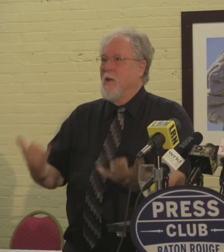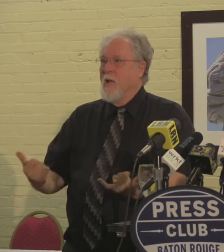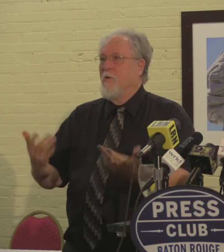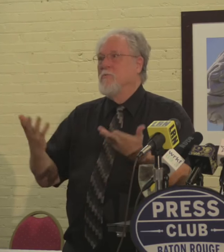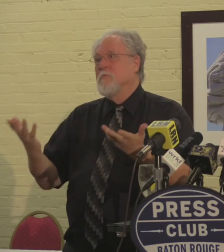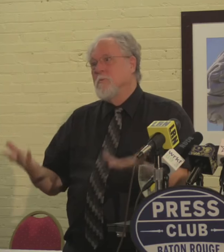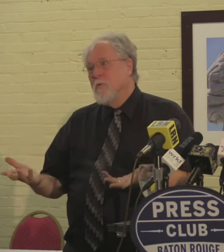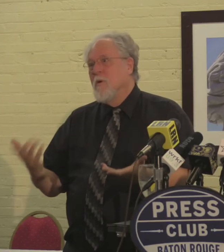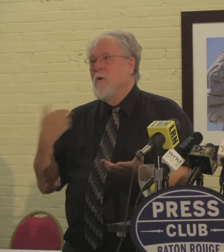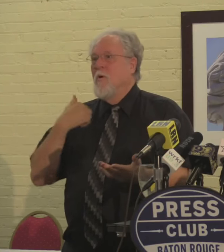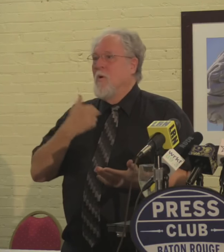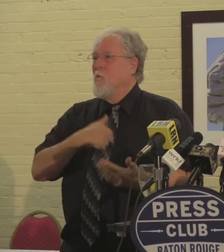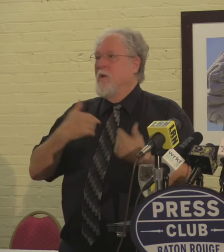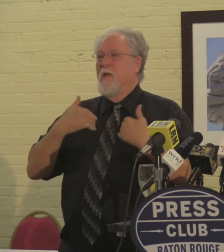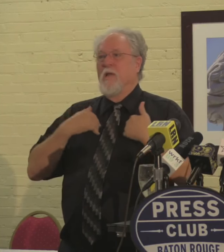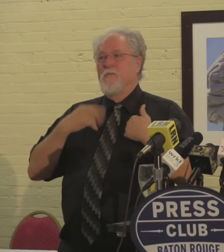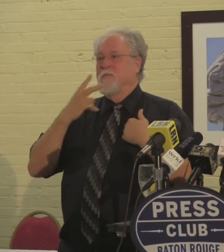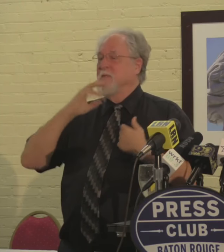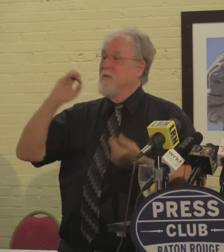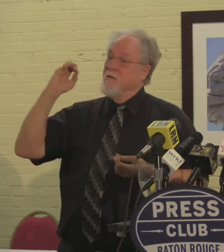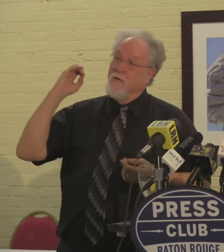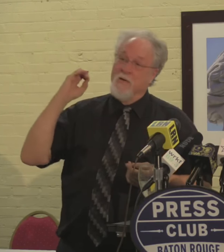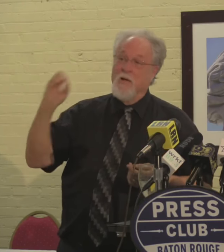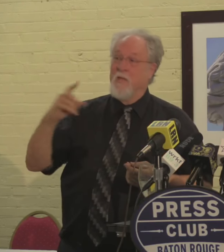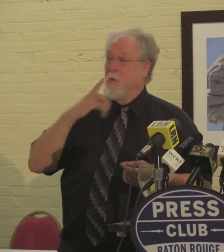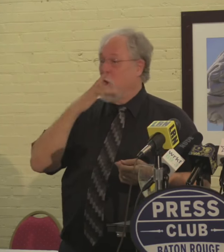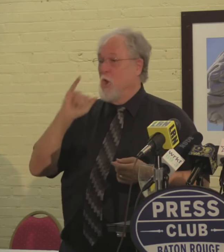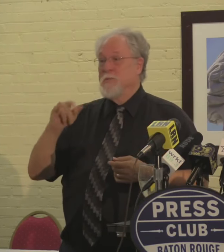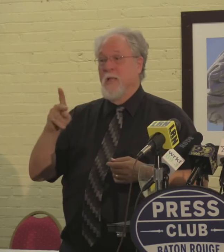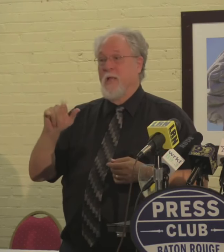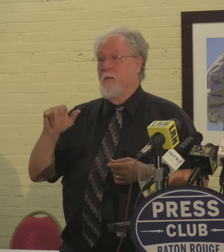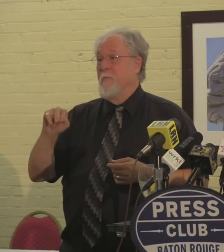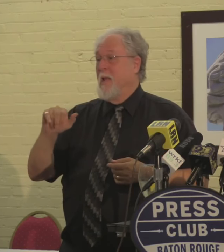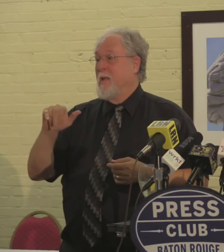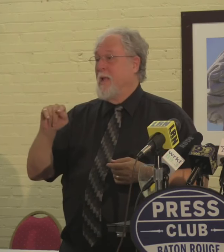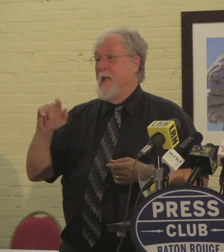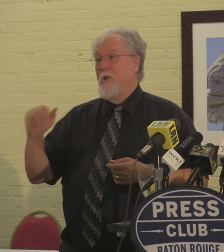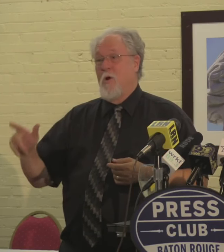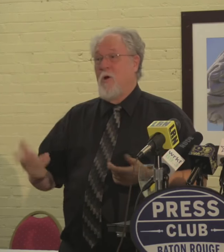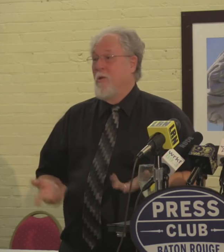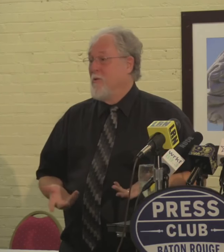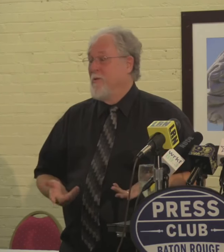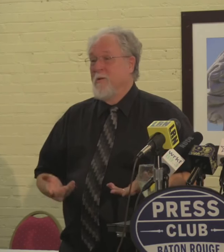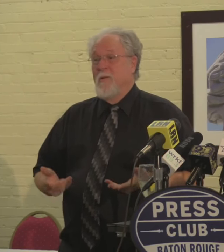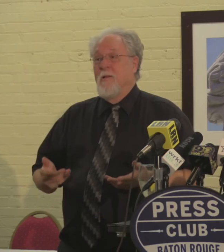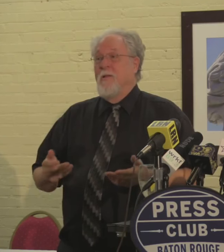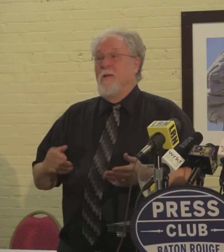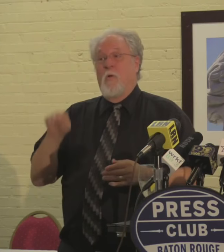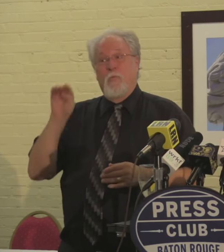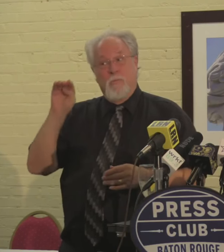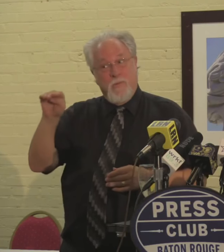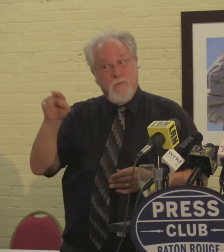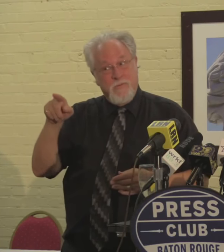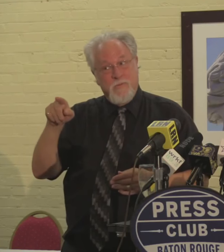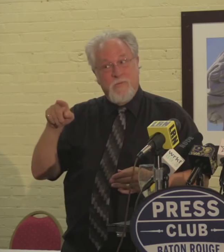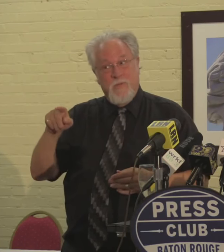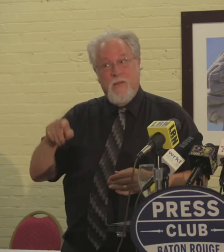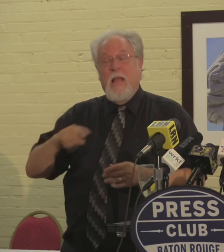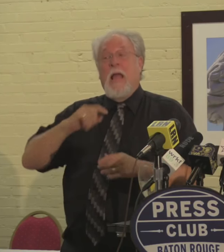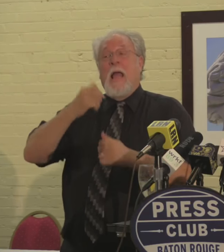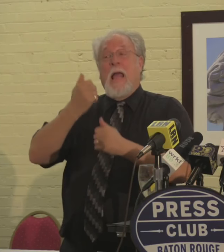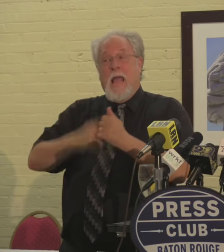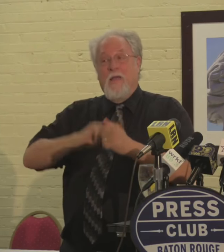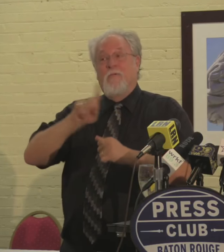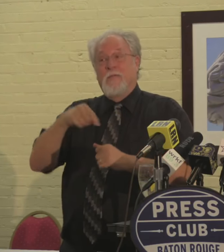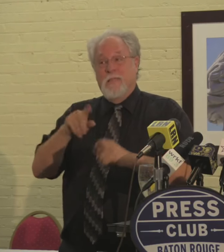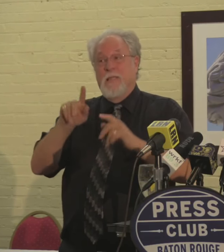so we have not seen anything that looks like a plan at all. And I would remind you, every single task